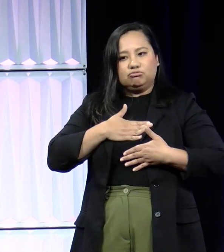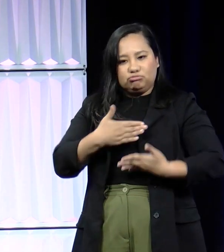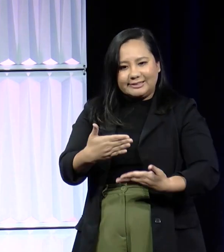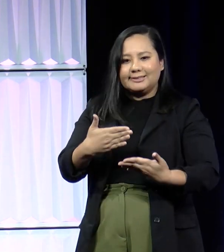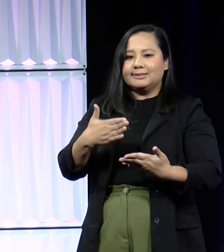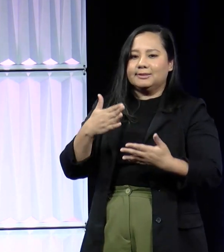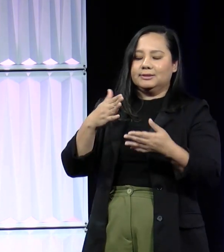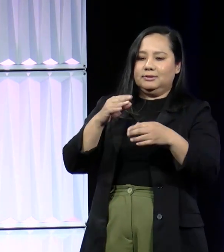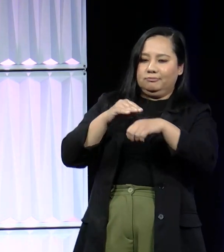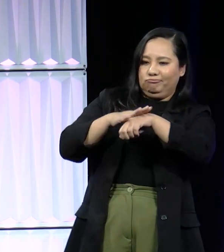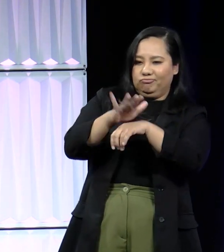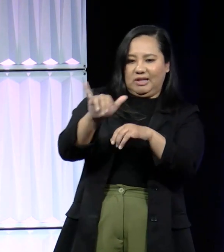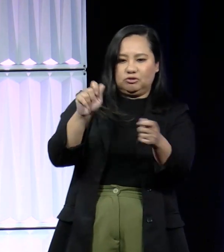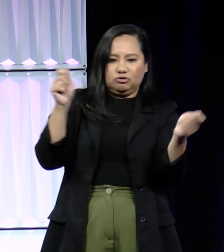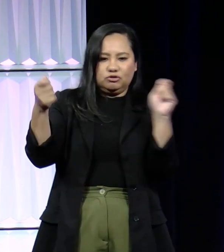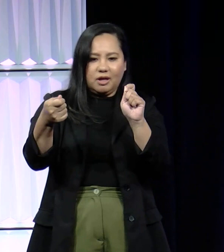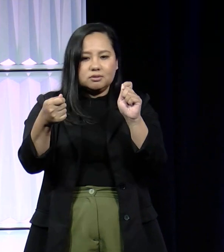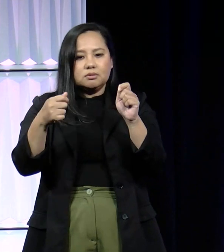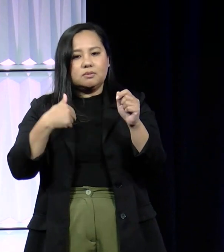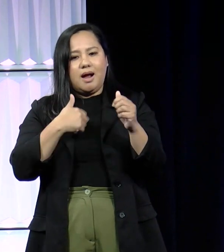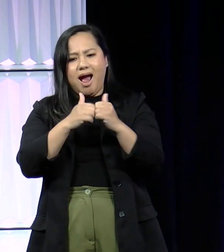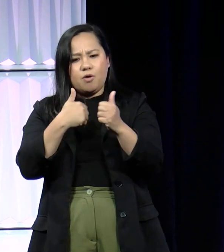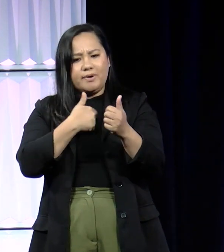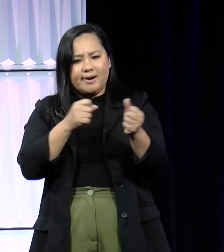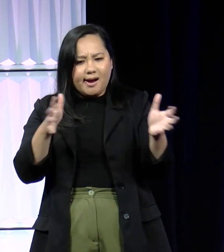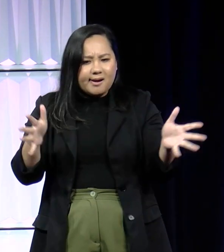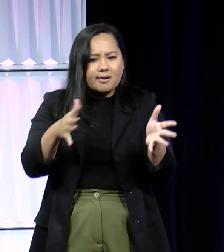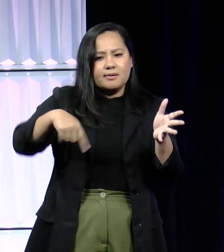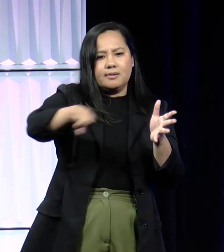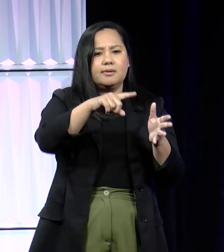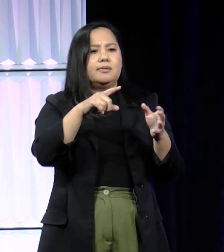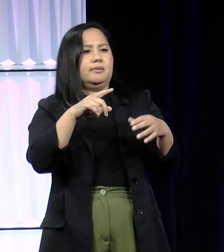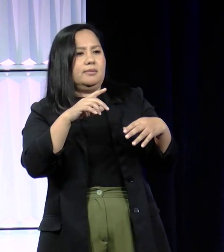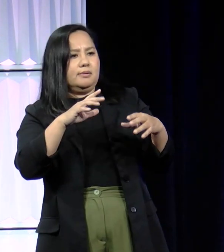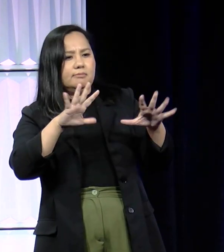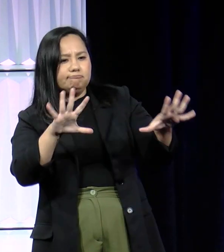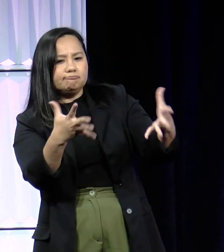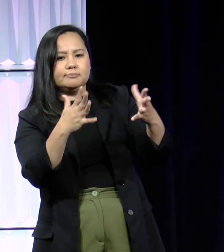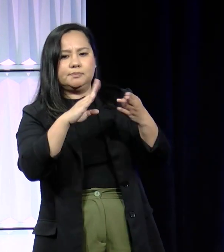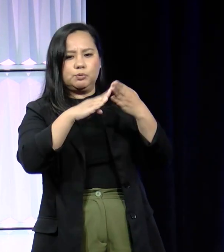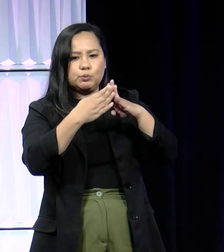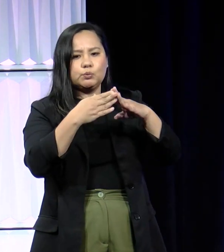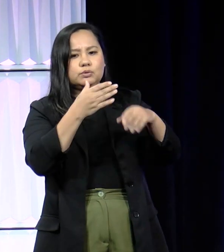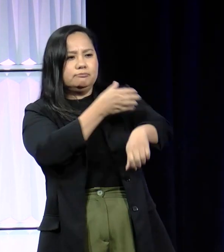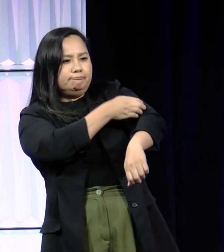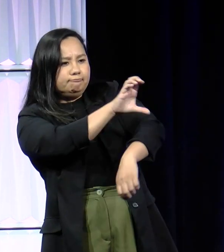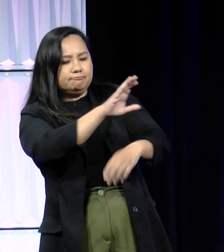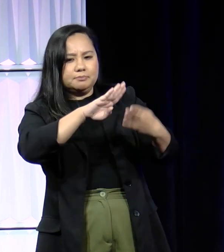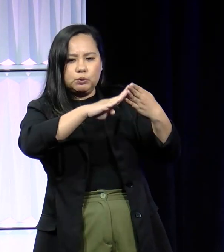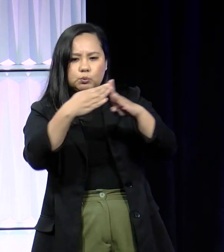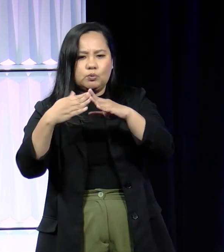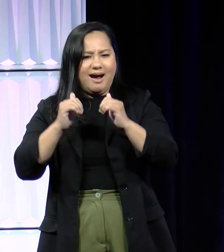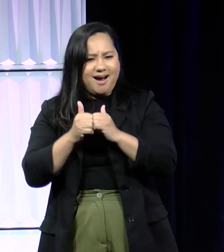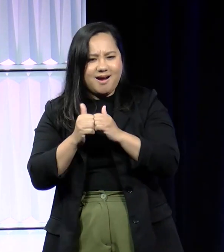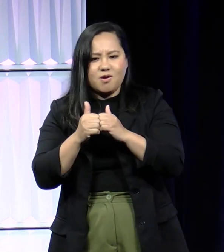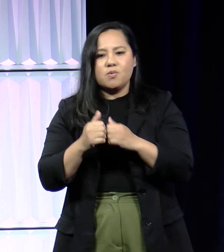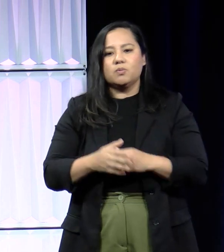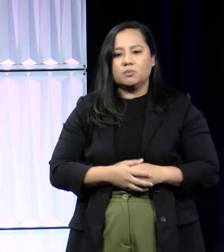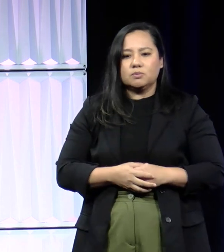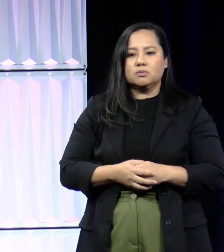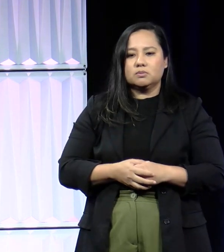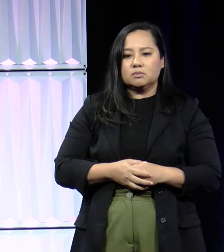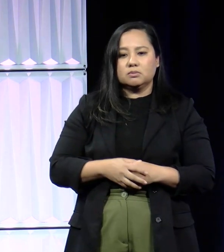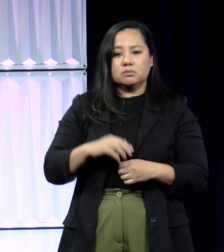up communities? How are you empowering communities? Our movement prides itself on